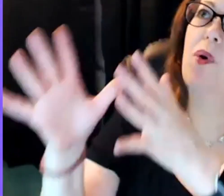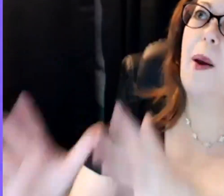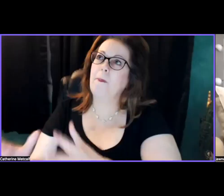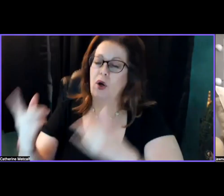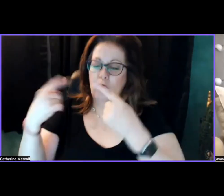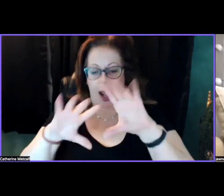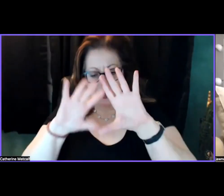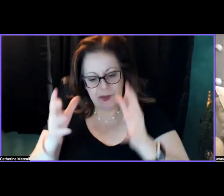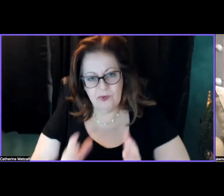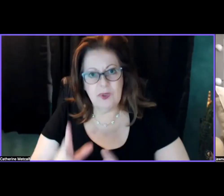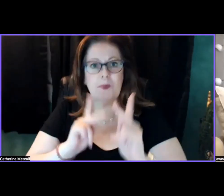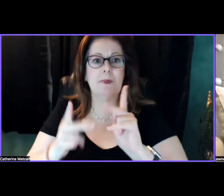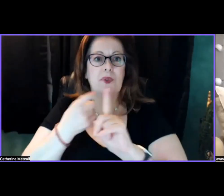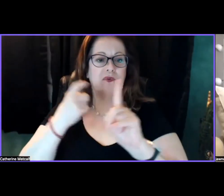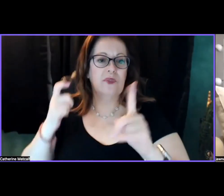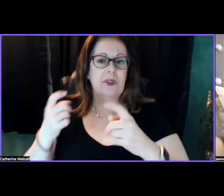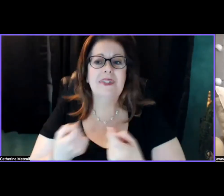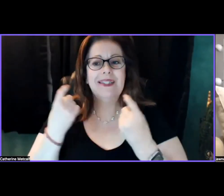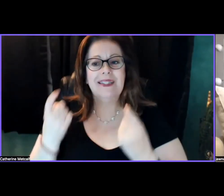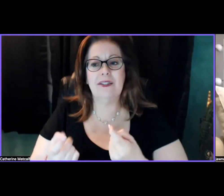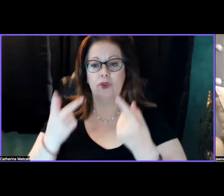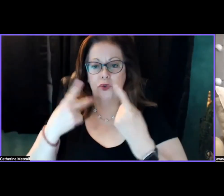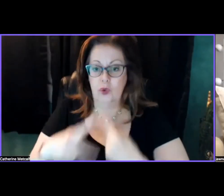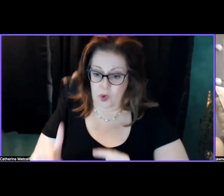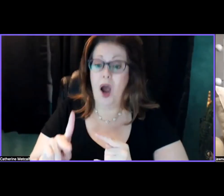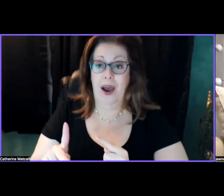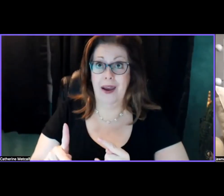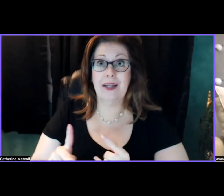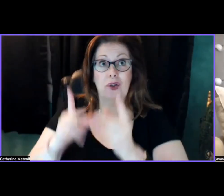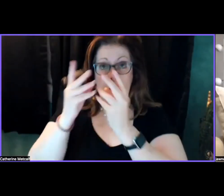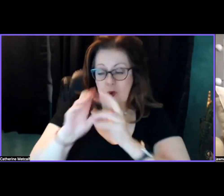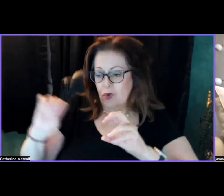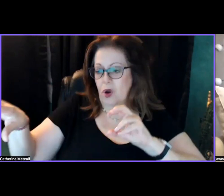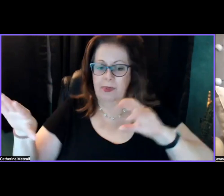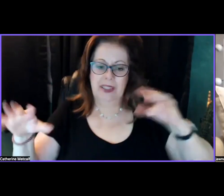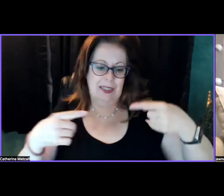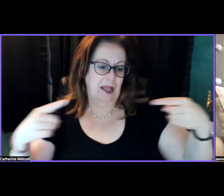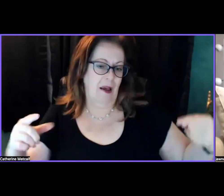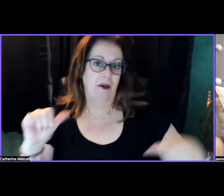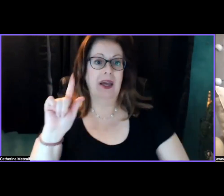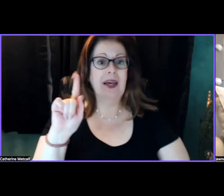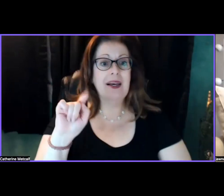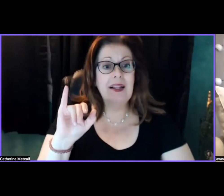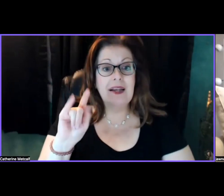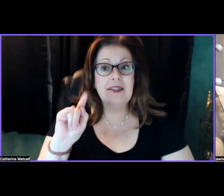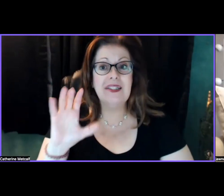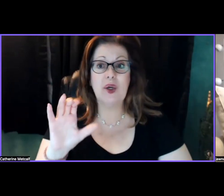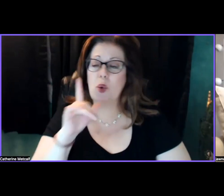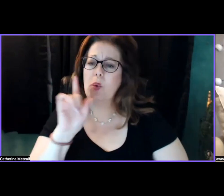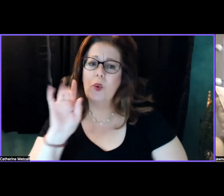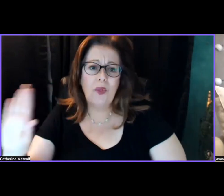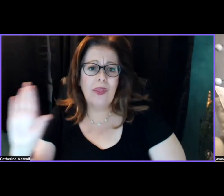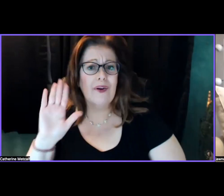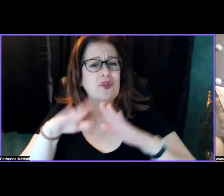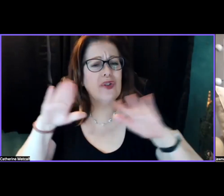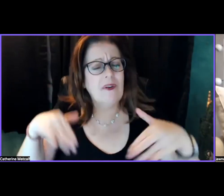skin dried brittle on opposite sides of the Atlantic, whose children found each other on the bridgeway toward their